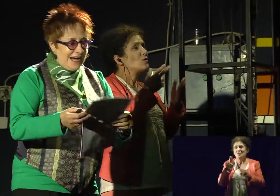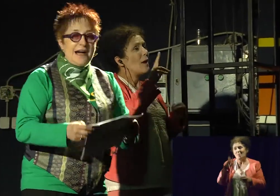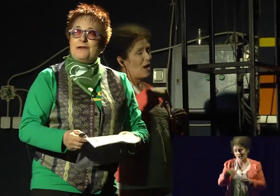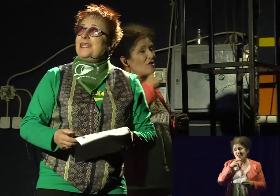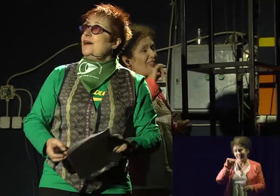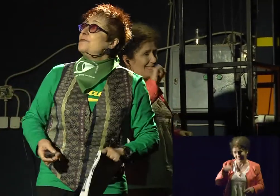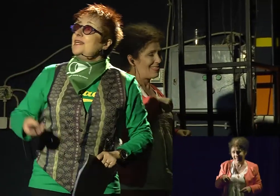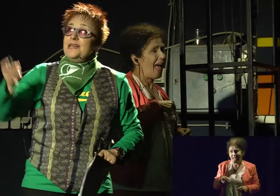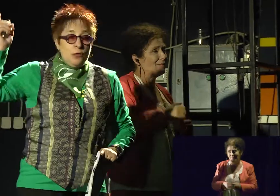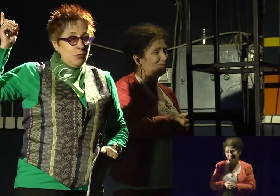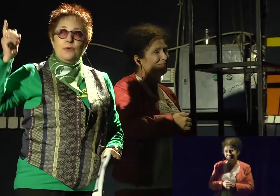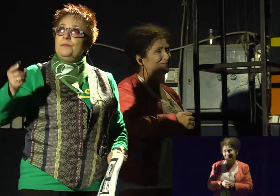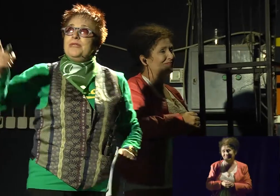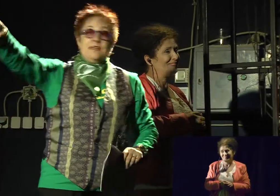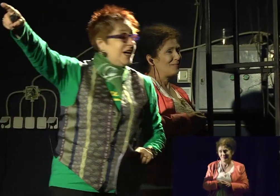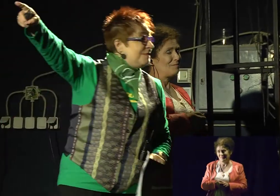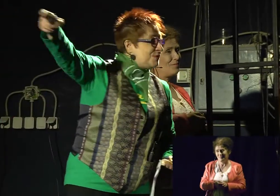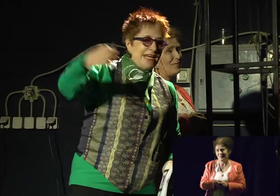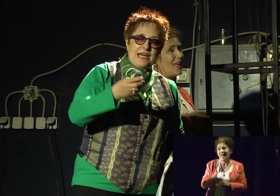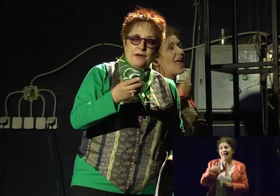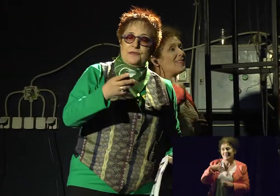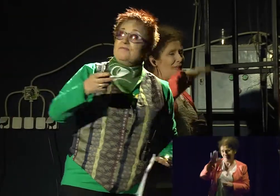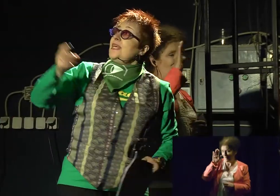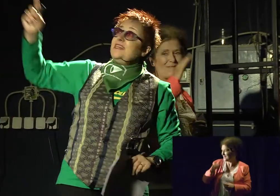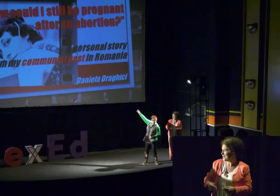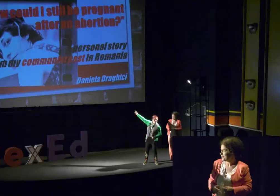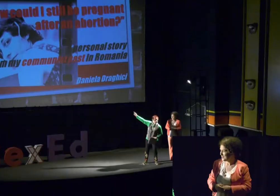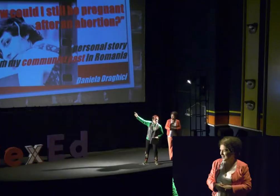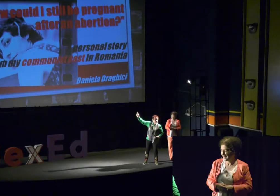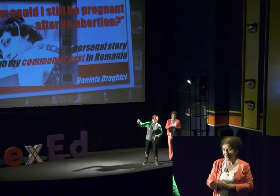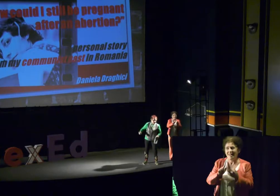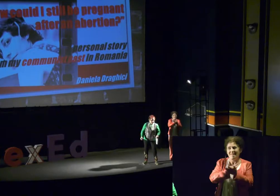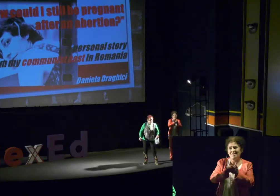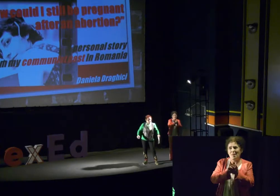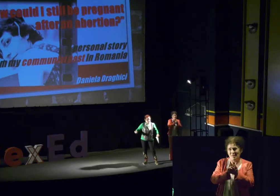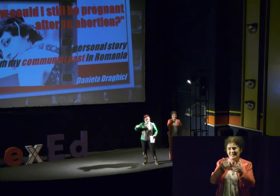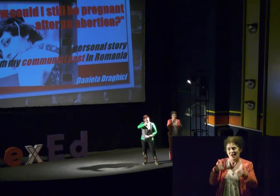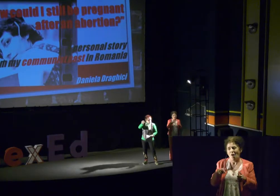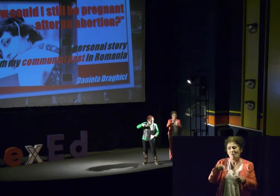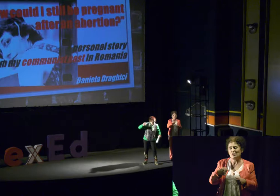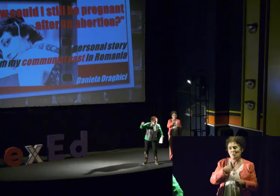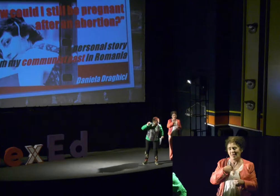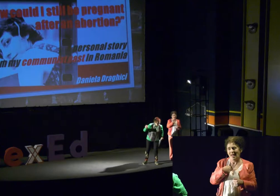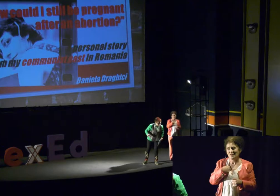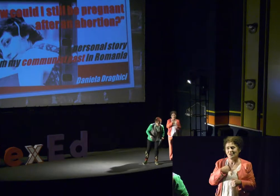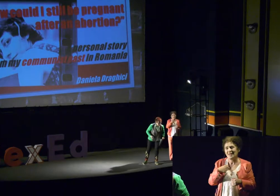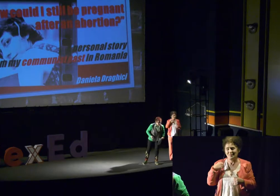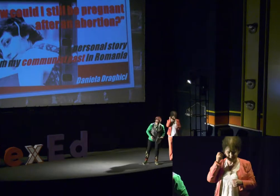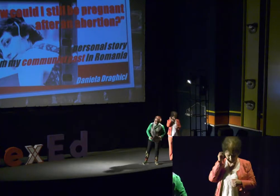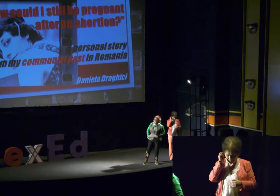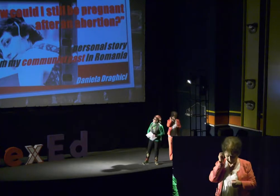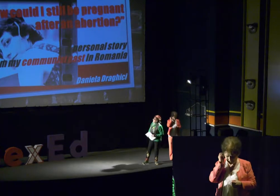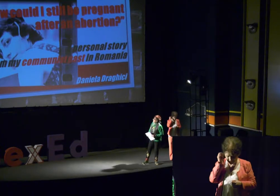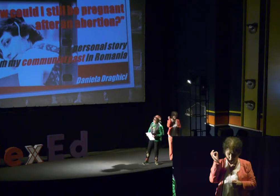Yeah, out loud, really. Woo, time is running out. This is me back then. You heard something about